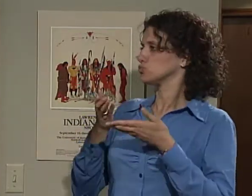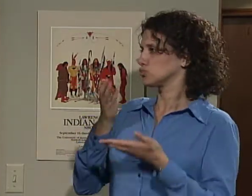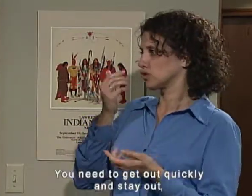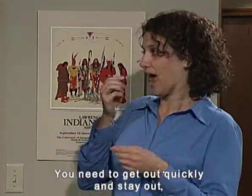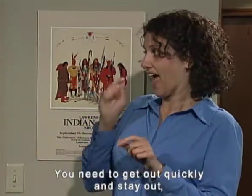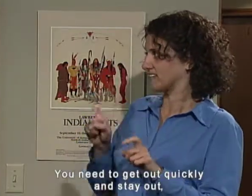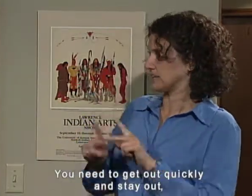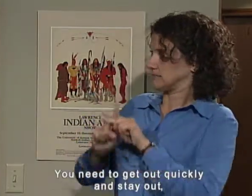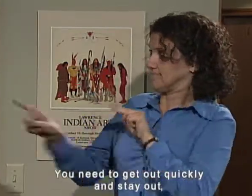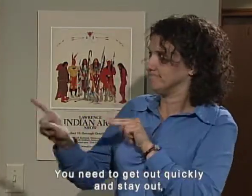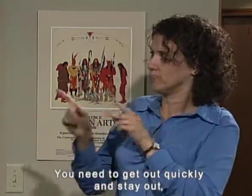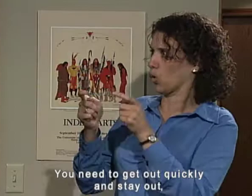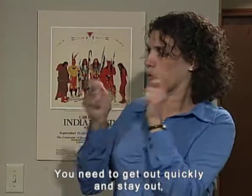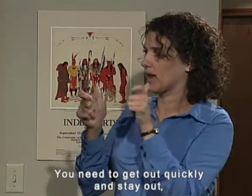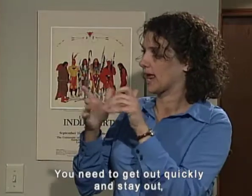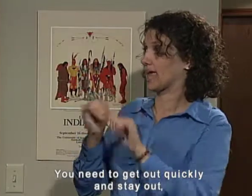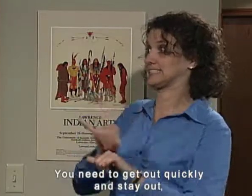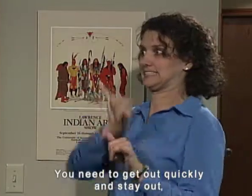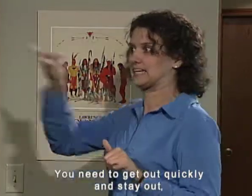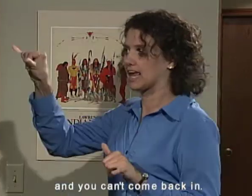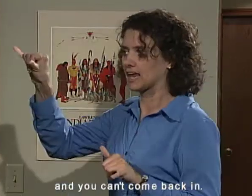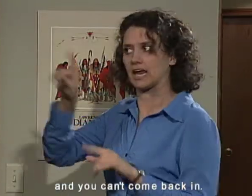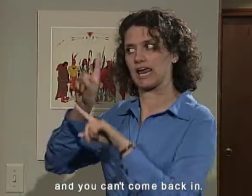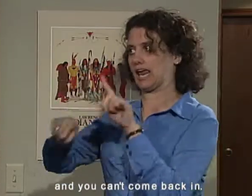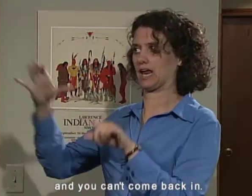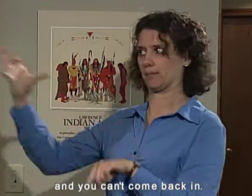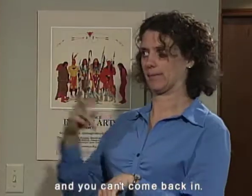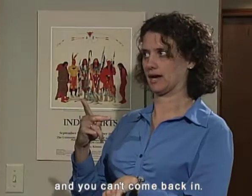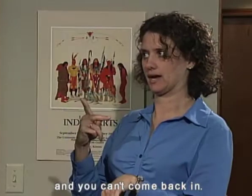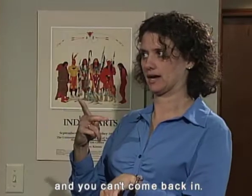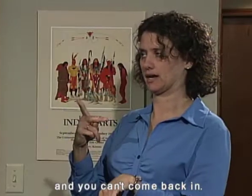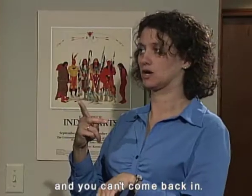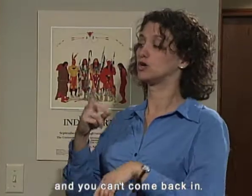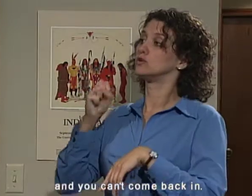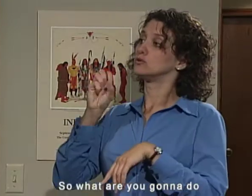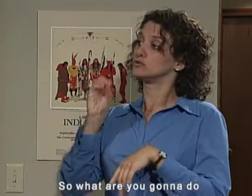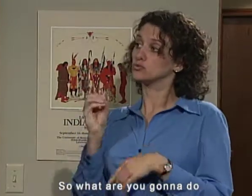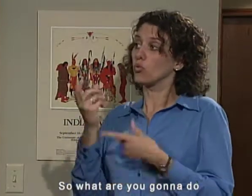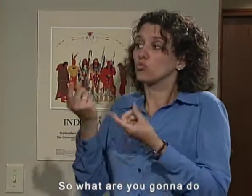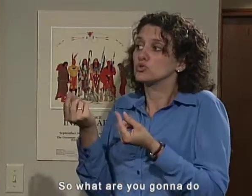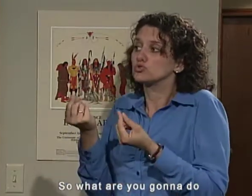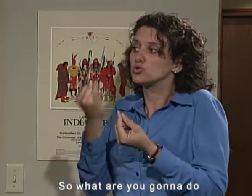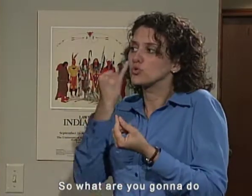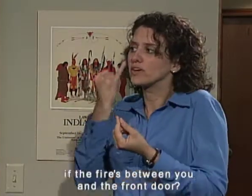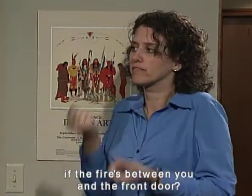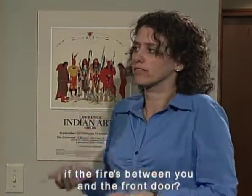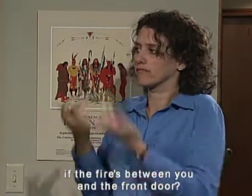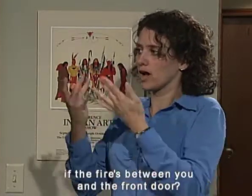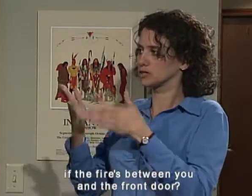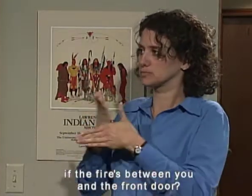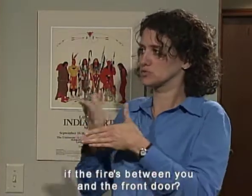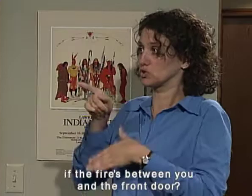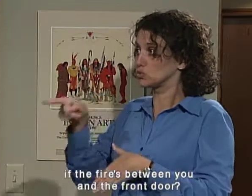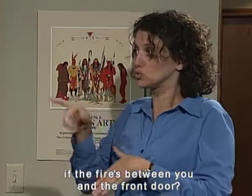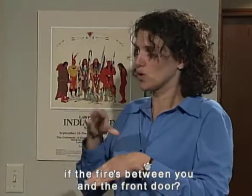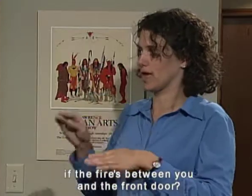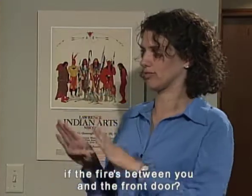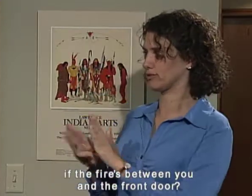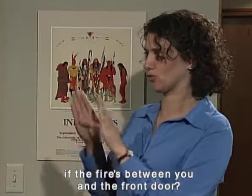You need to get out quickly and stay out, and you can't come back in. So what are you going to do if the fire's between you and the front door?